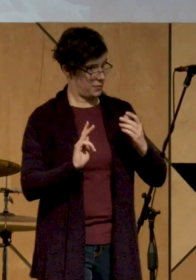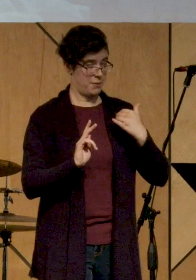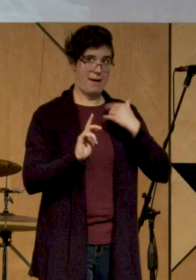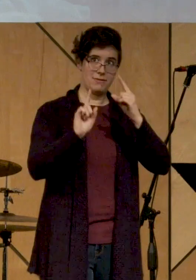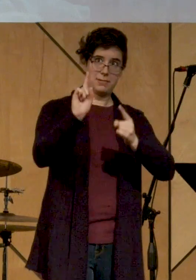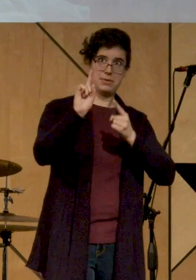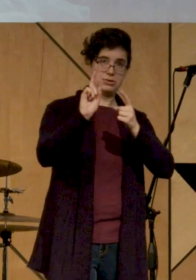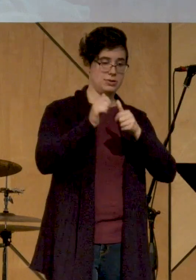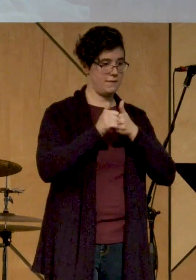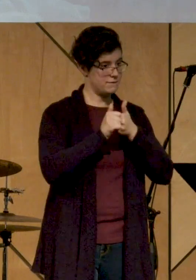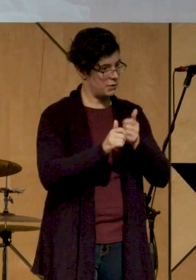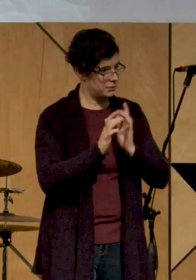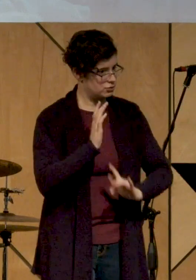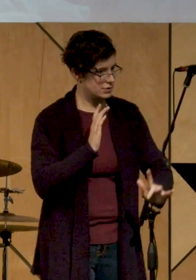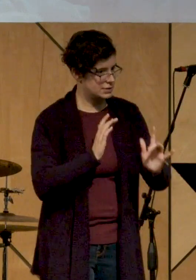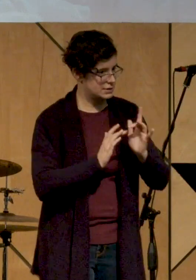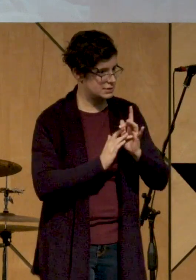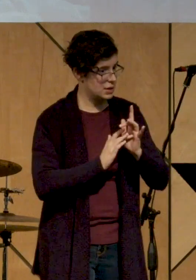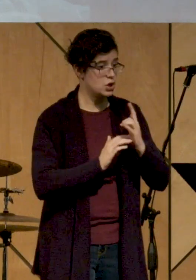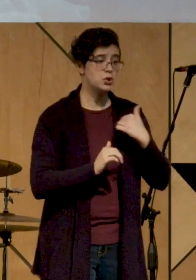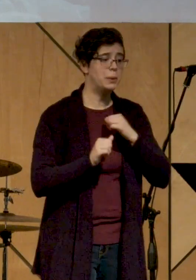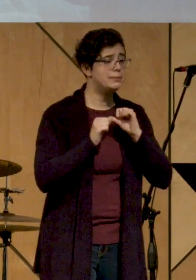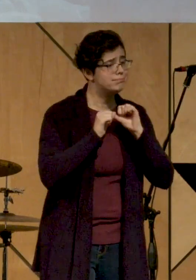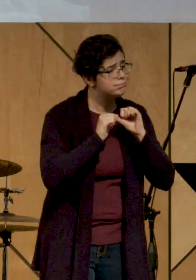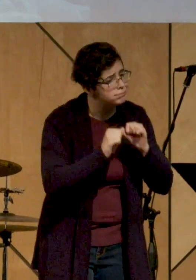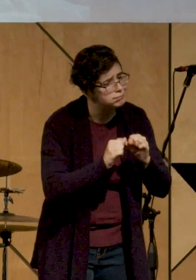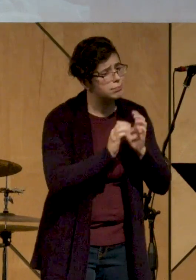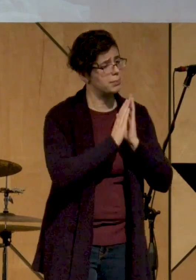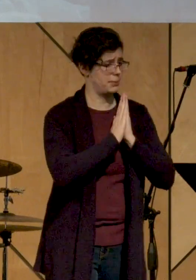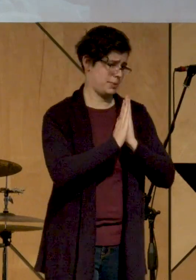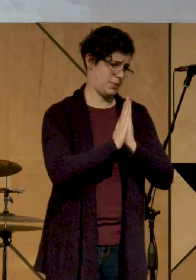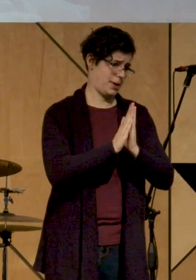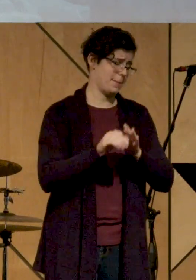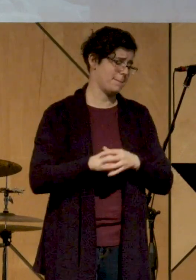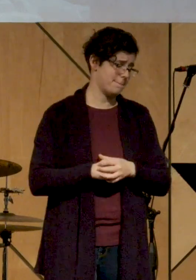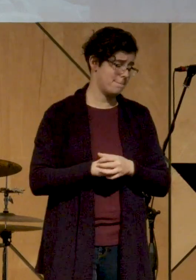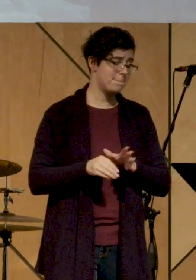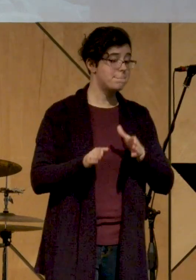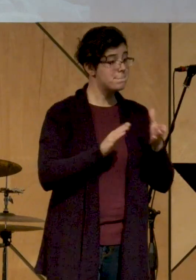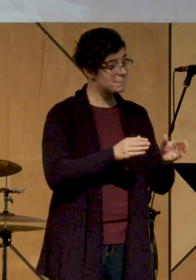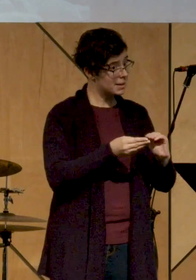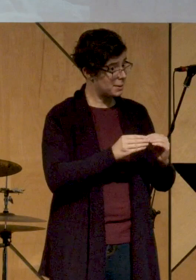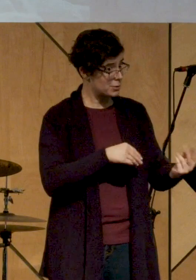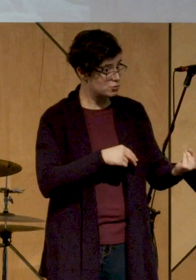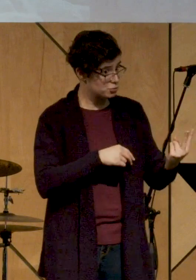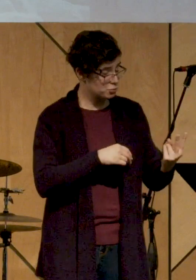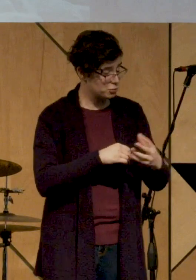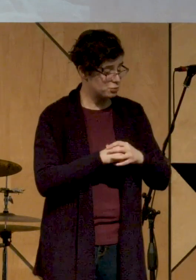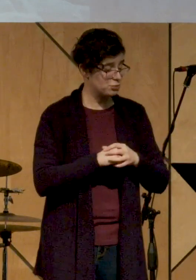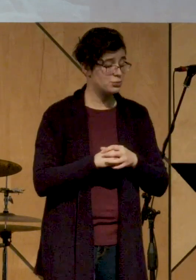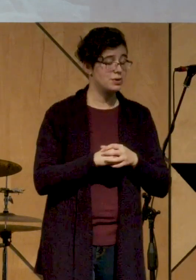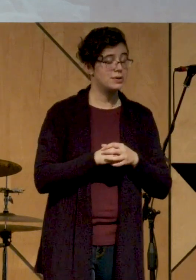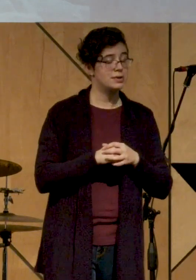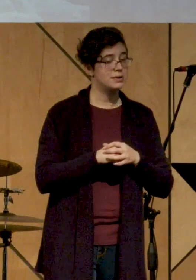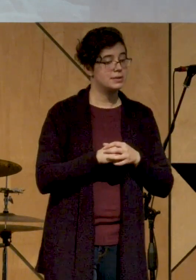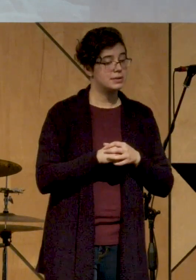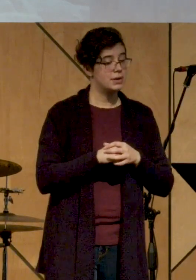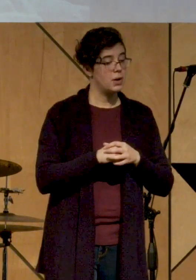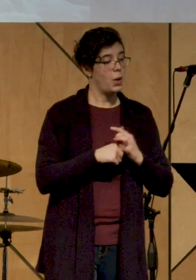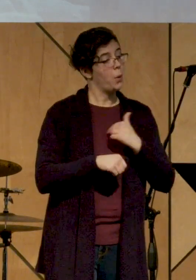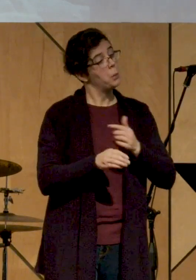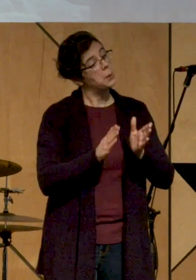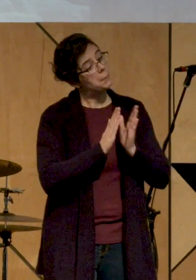for Jesus, we pray steadfastly, all right? Number two, it means we